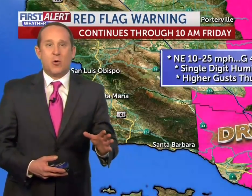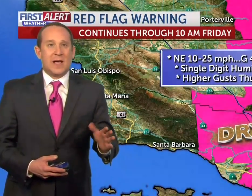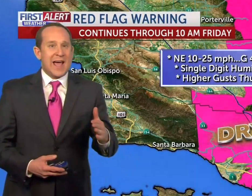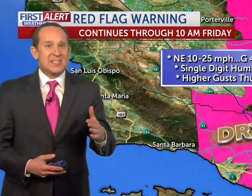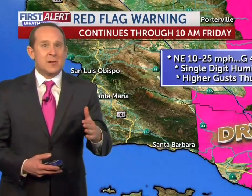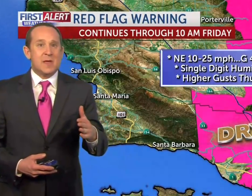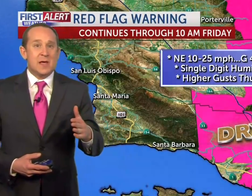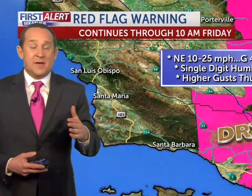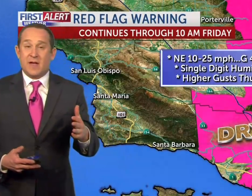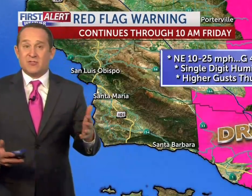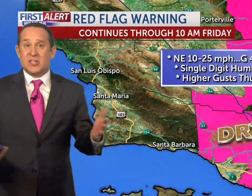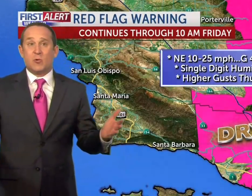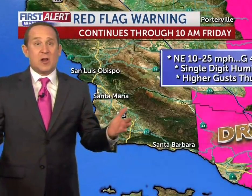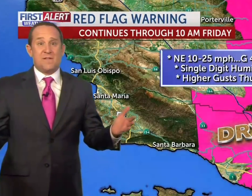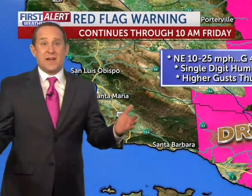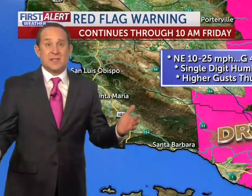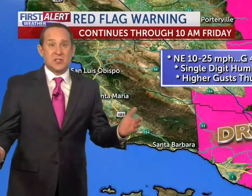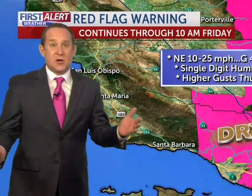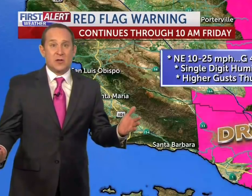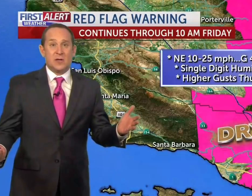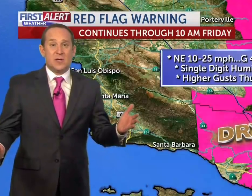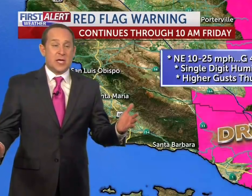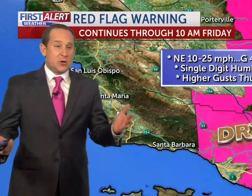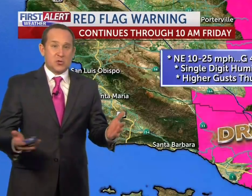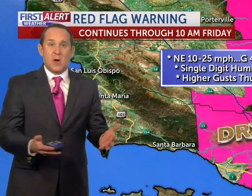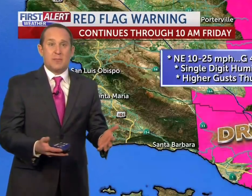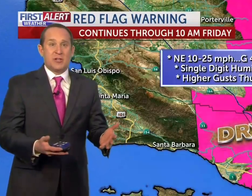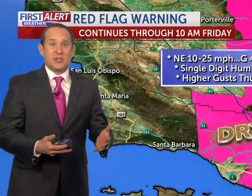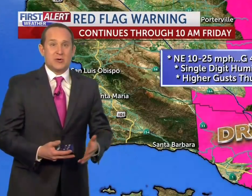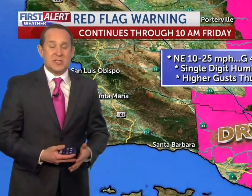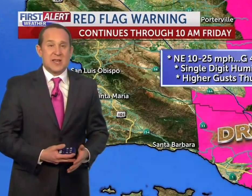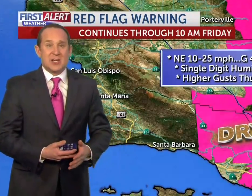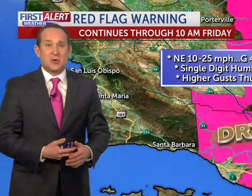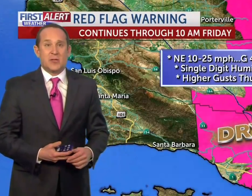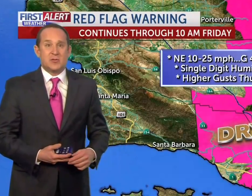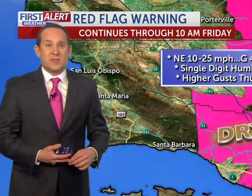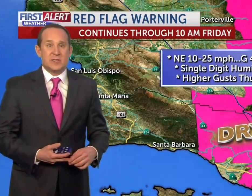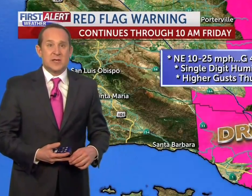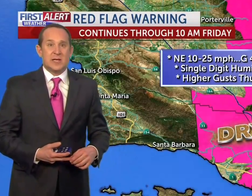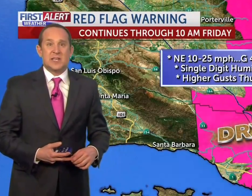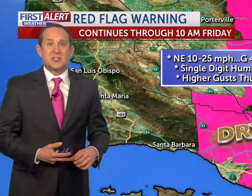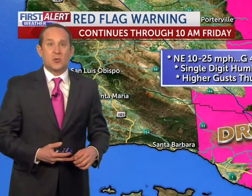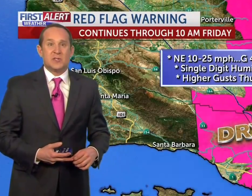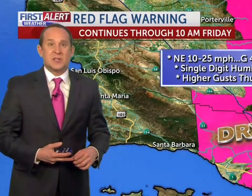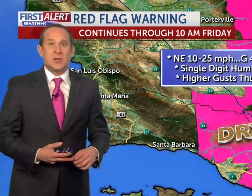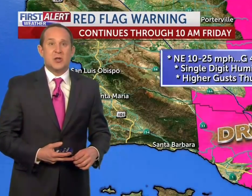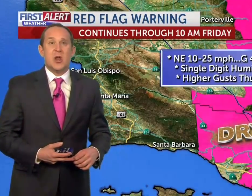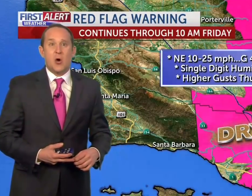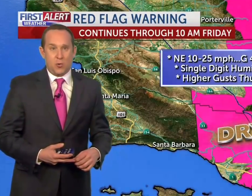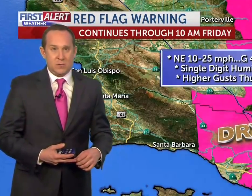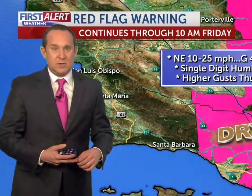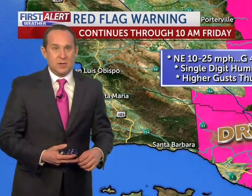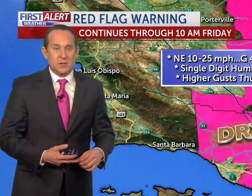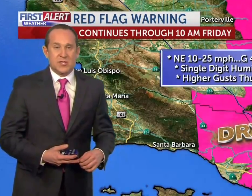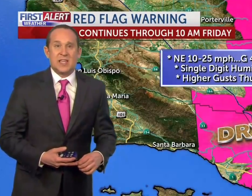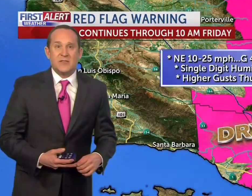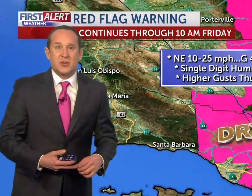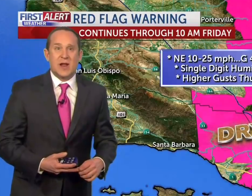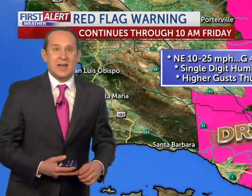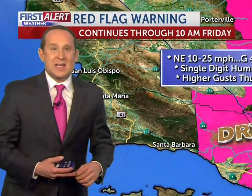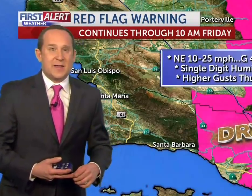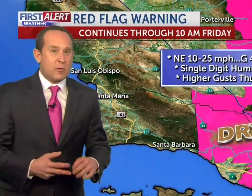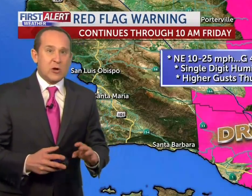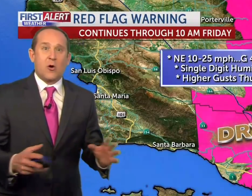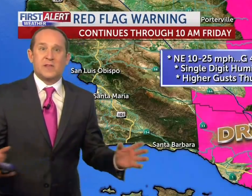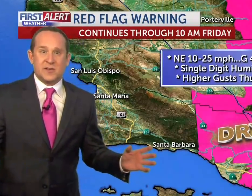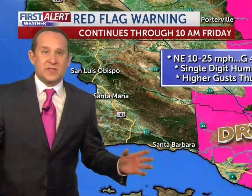with a red flag warning. I asked him, have you ever seen one in effect this long in your 20 plus years at the National Weather Service? His answer was no. So that